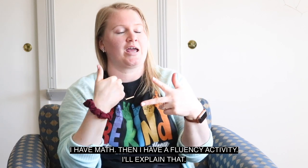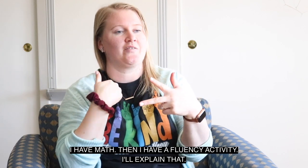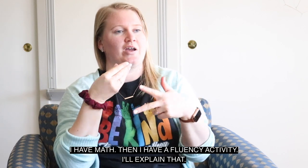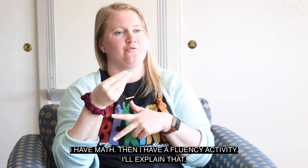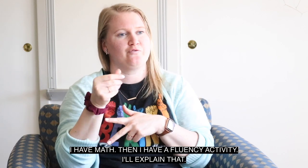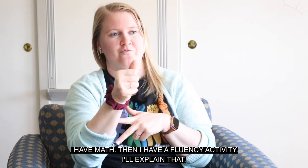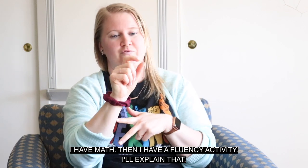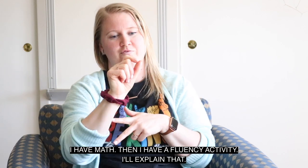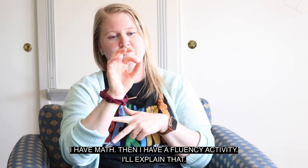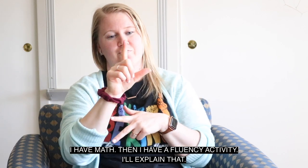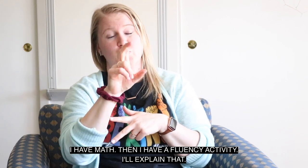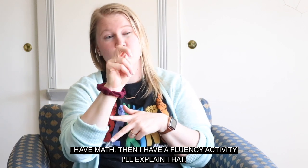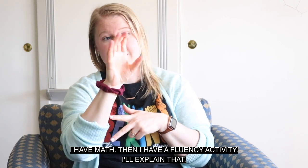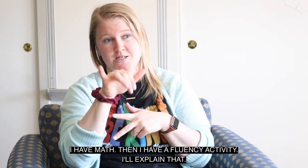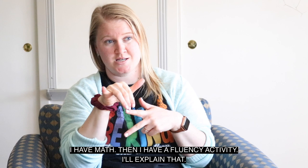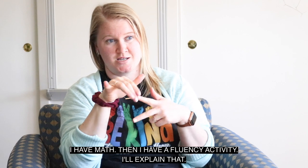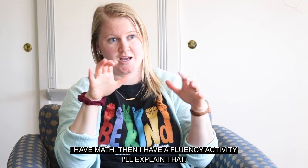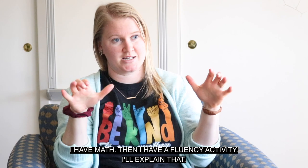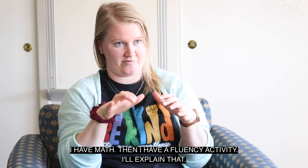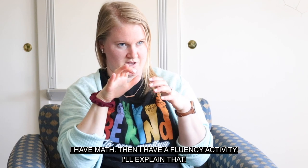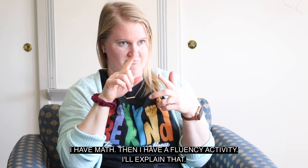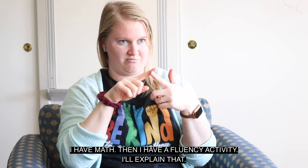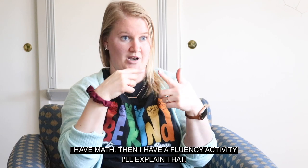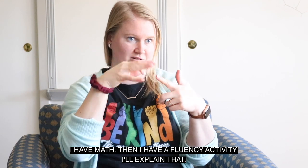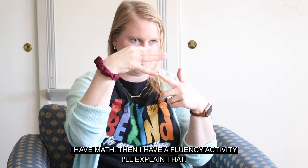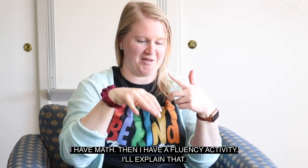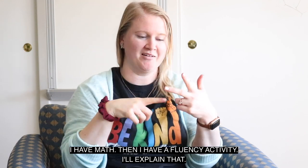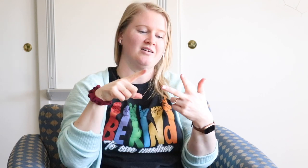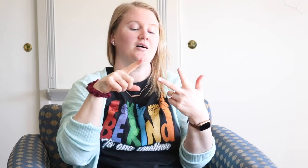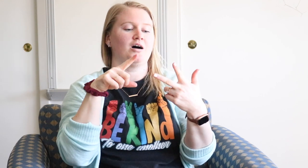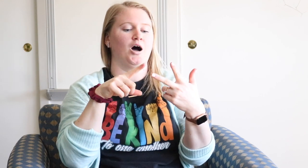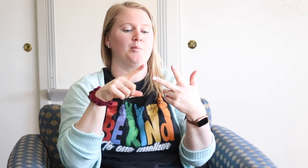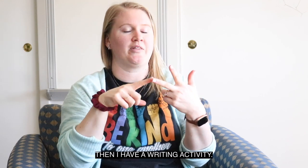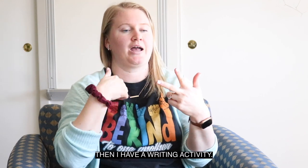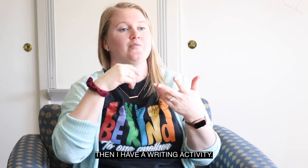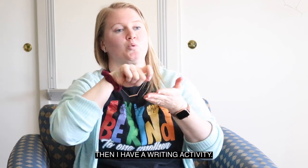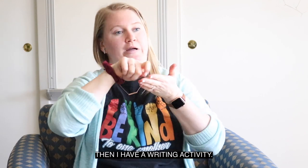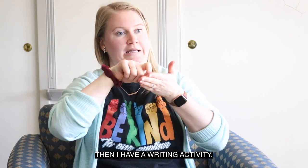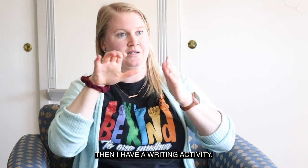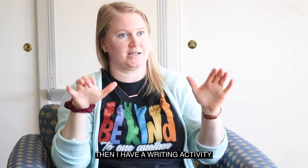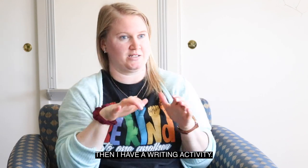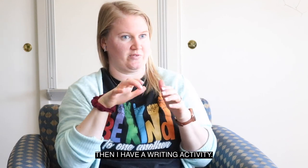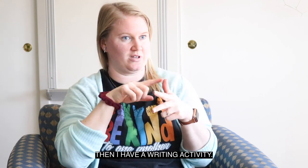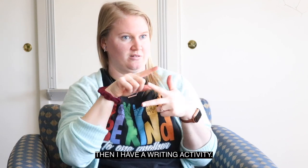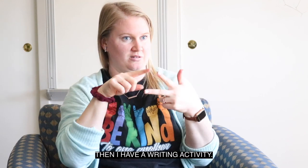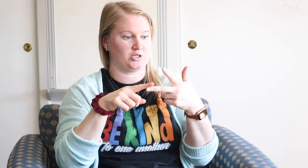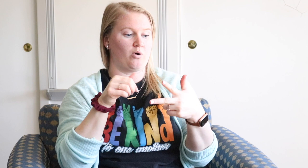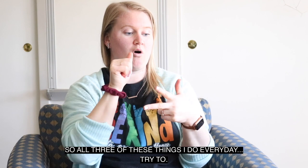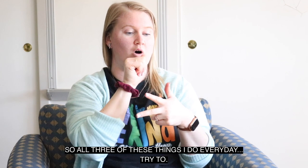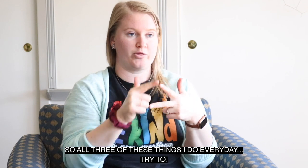have a fluency activity, and then I have a writing activity. So all three